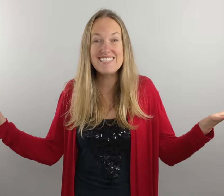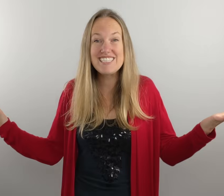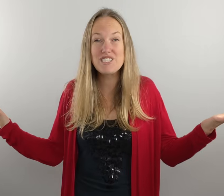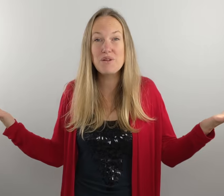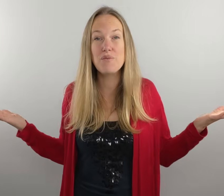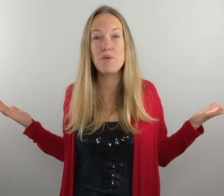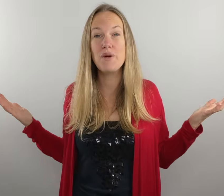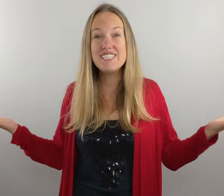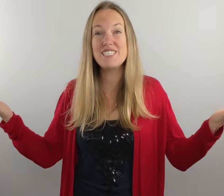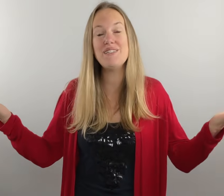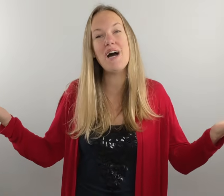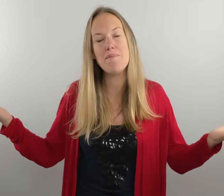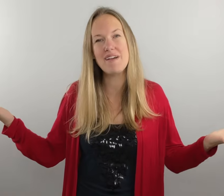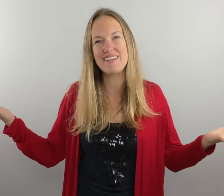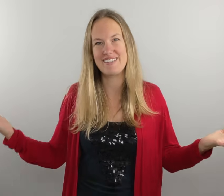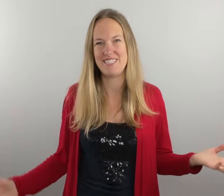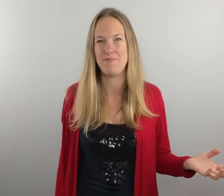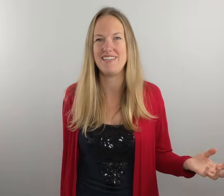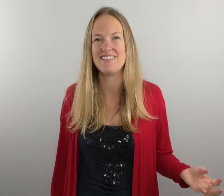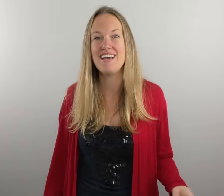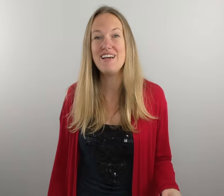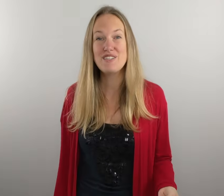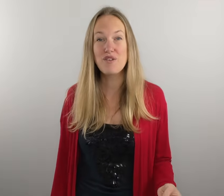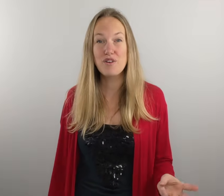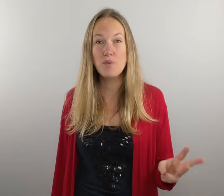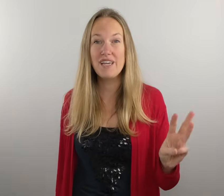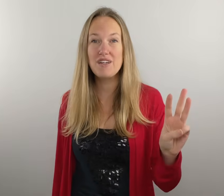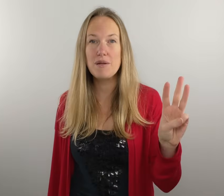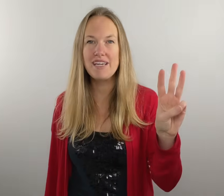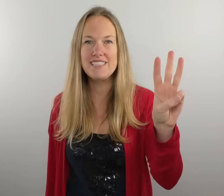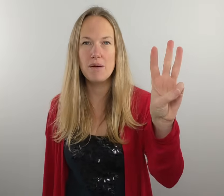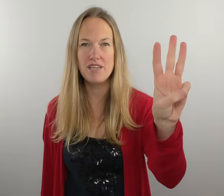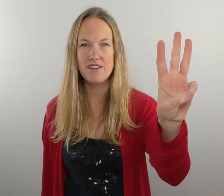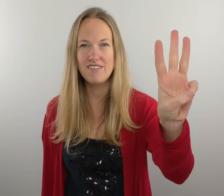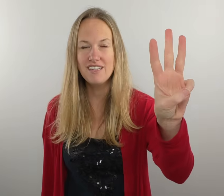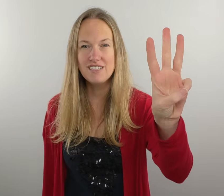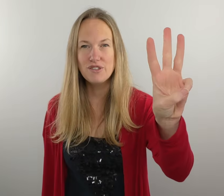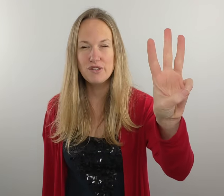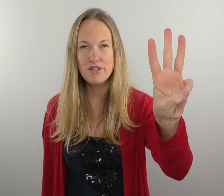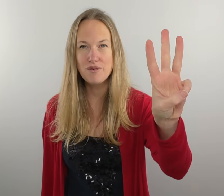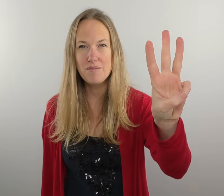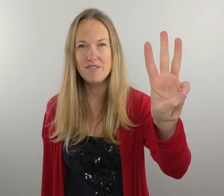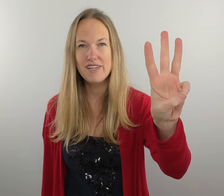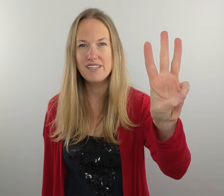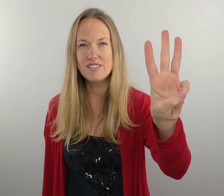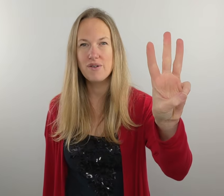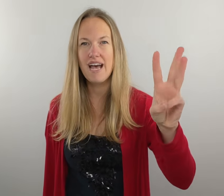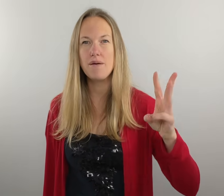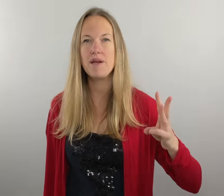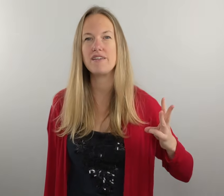starts with We Wish You a Merry Christmas. So for we, you're gonna make a W. So there are your three middle fingers going up, and you're gonna go